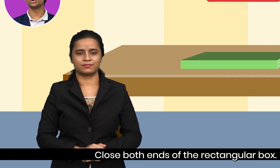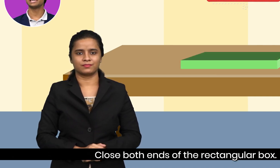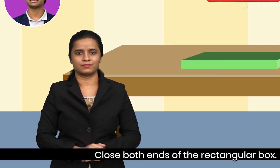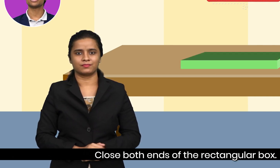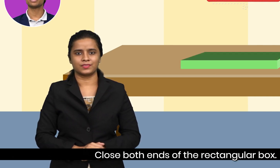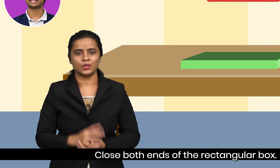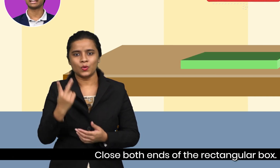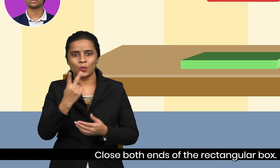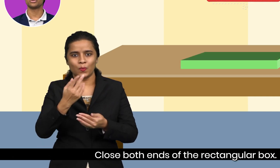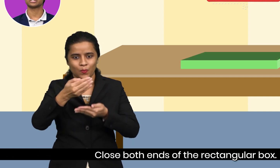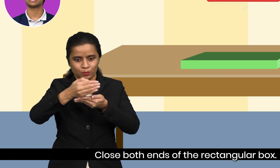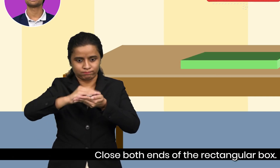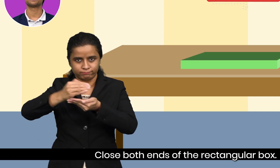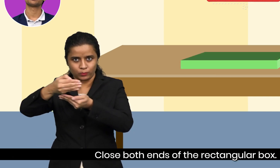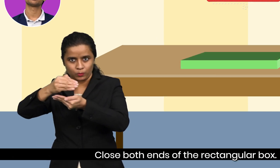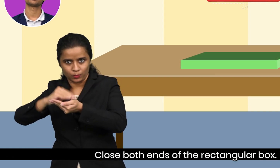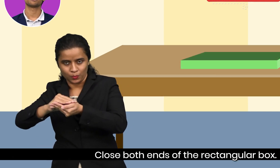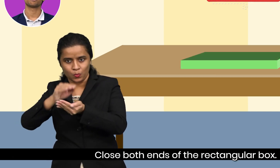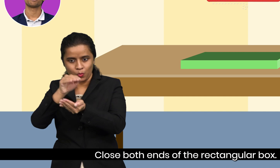Close both ends of the rectangular box.